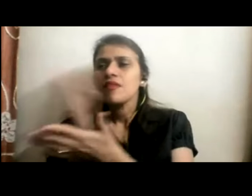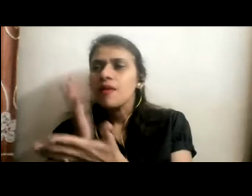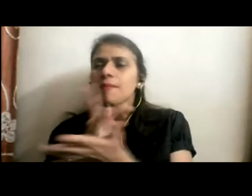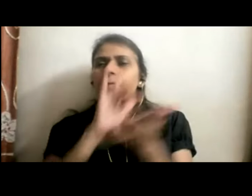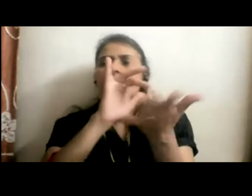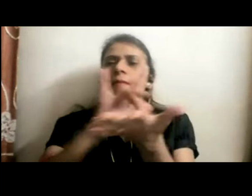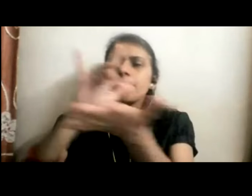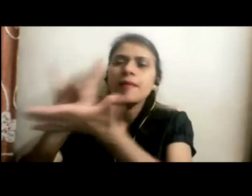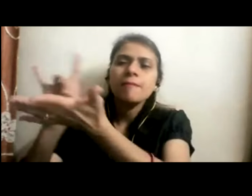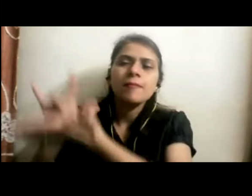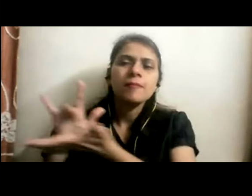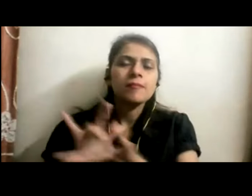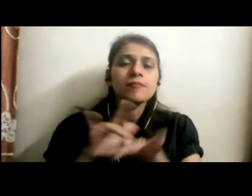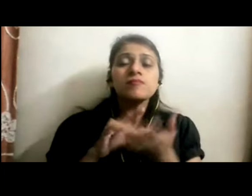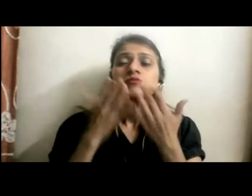doing.